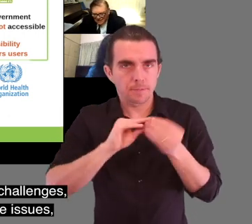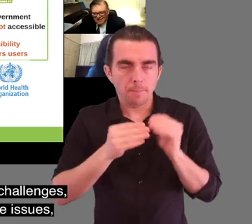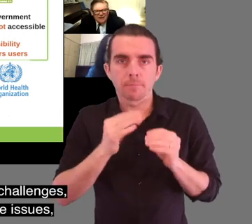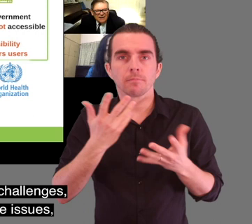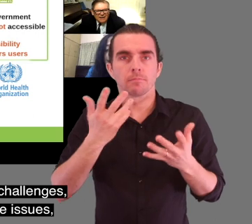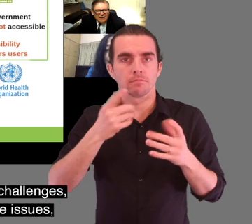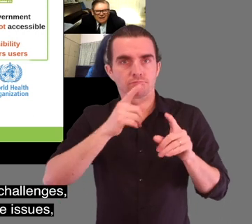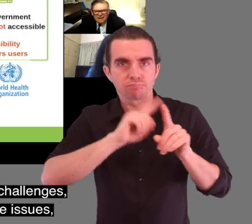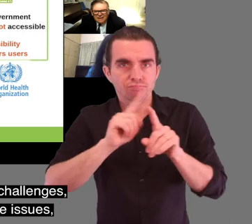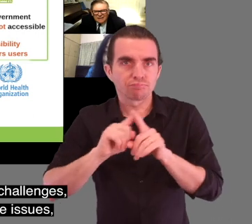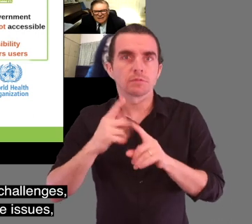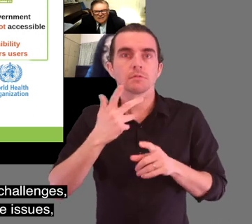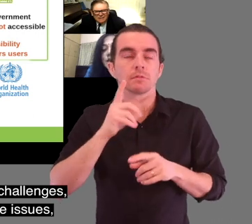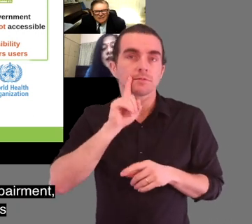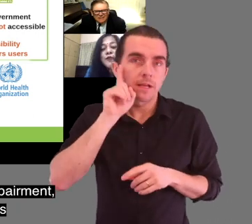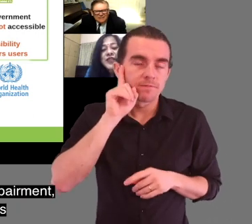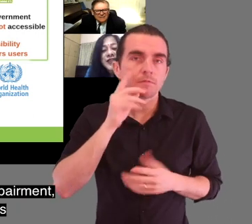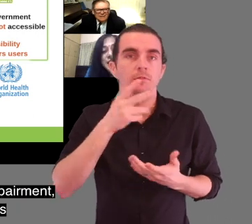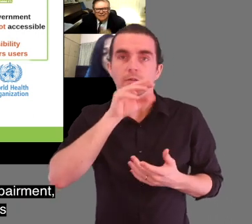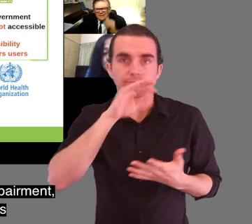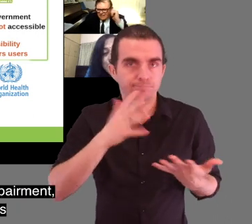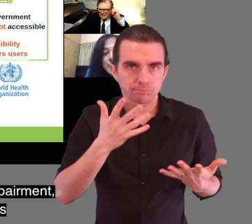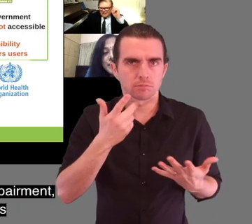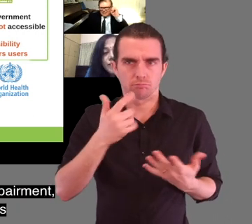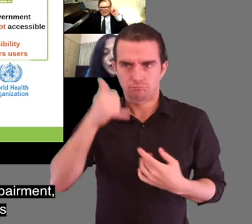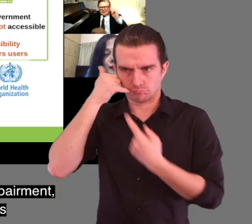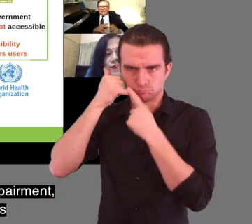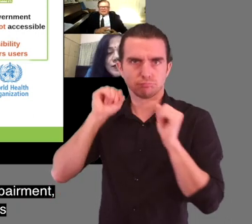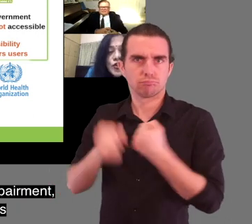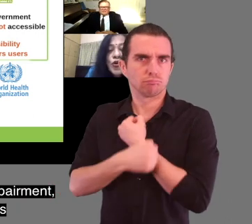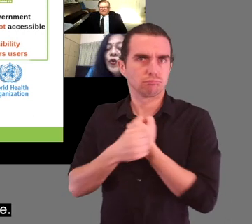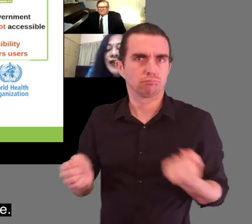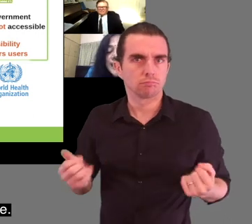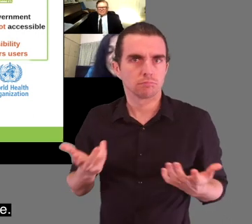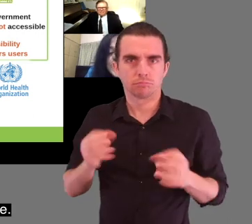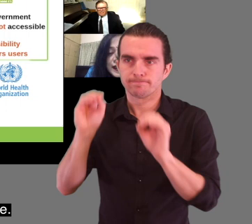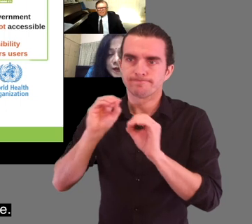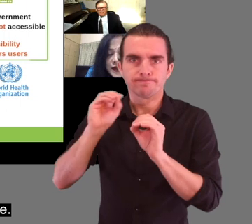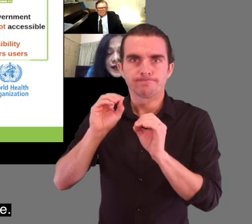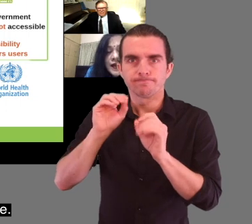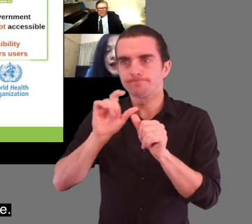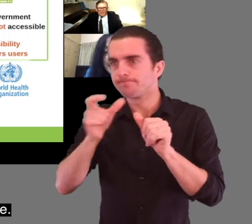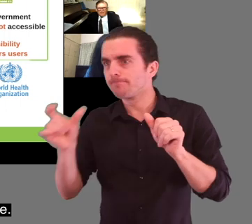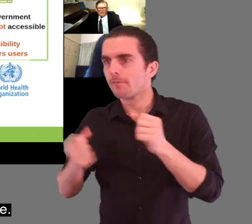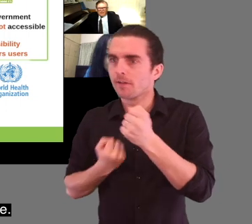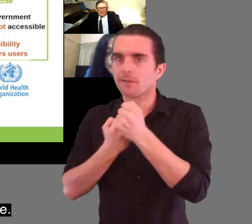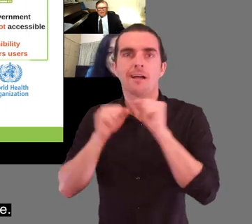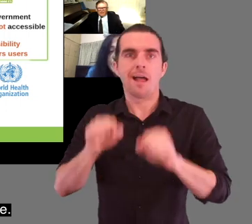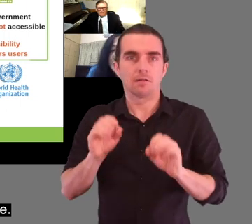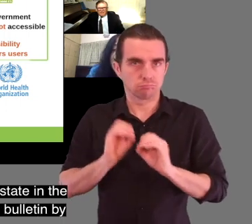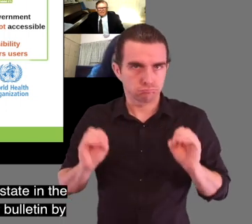challenges, those who had cognitive issues, speech and hearing impairment, for them there is no dedicated helpline